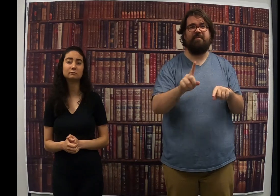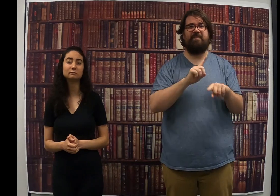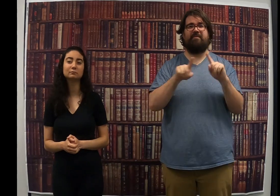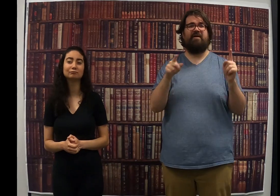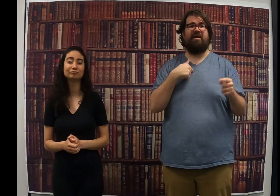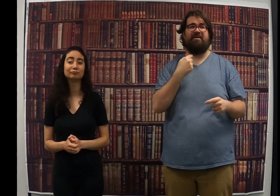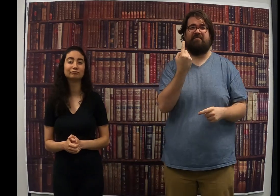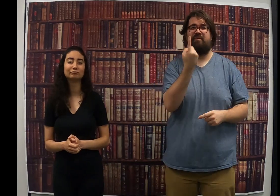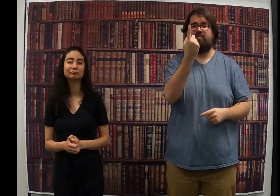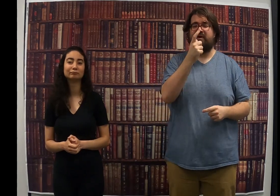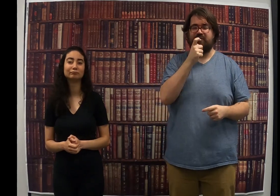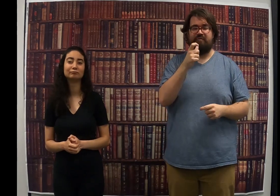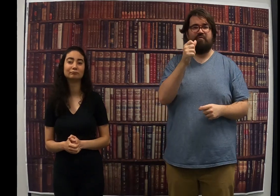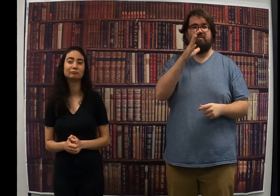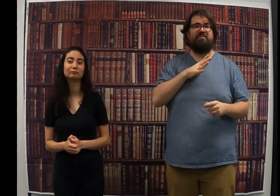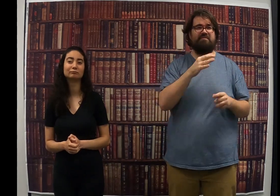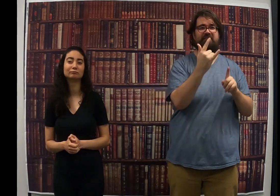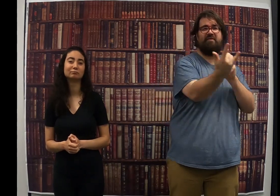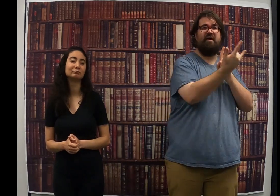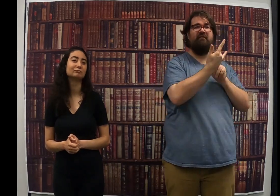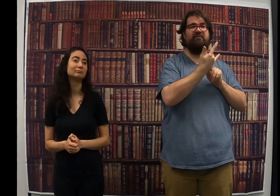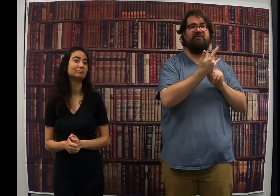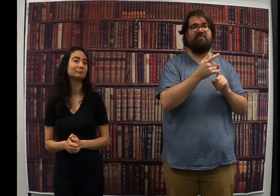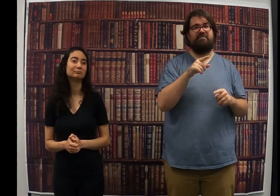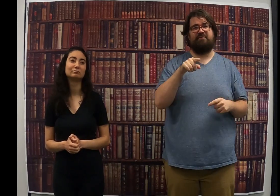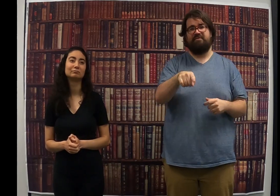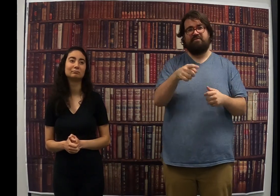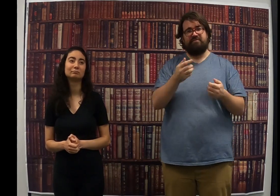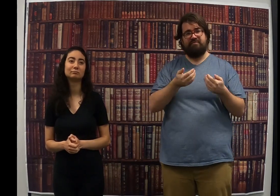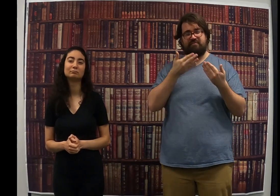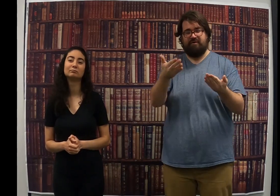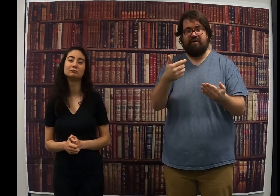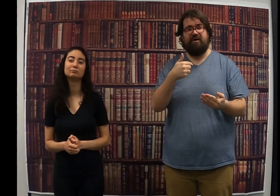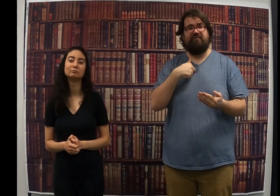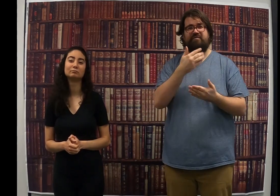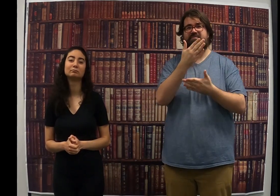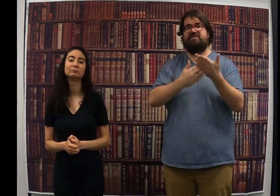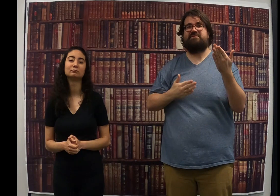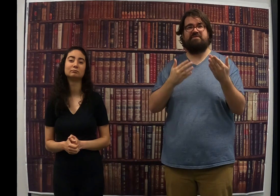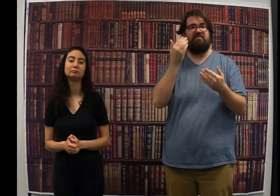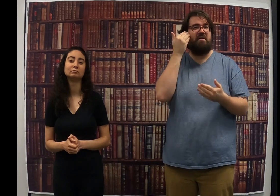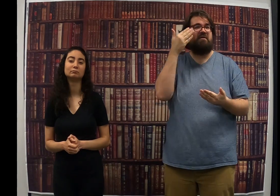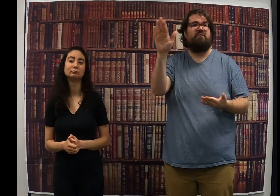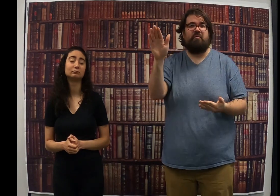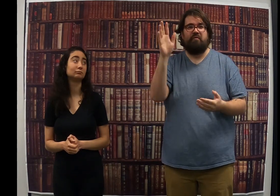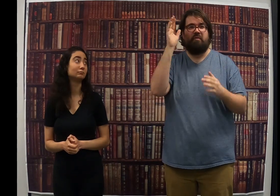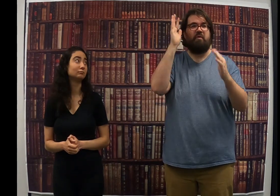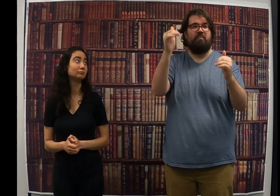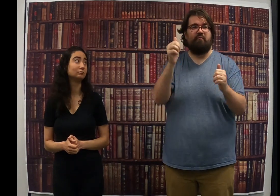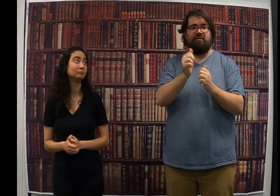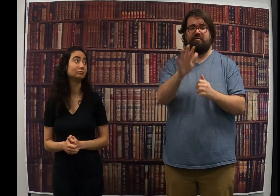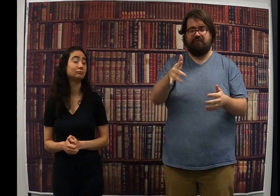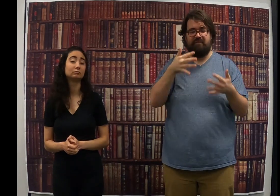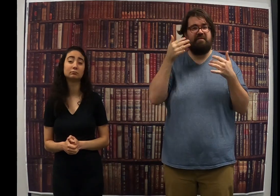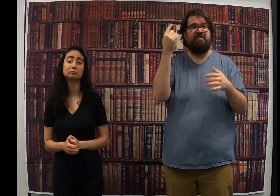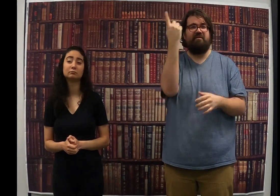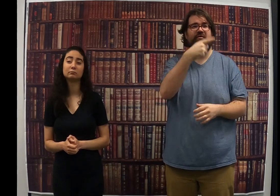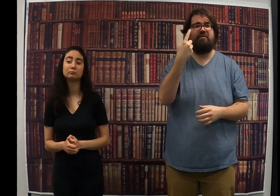from, and I am the one that the nymphs have loved. You offer me some unknown hope with your